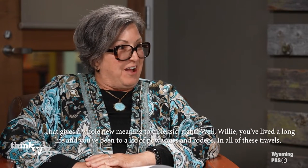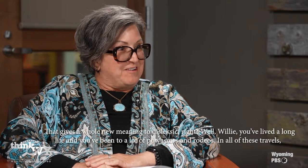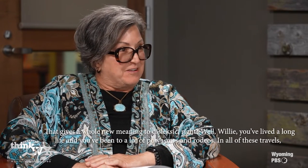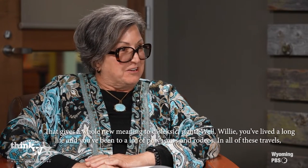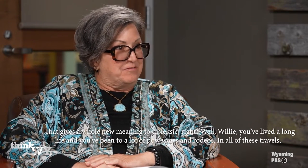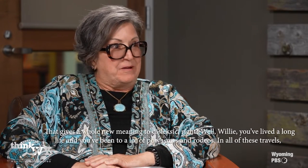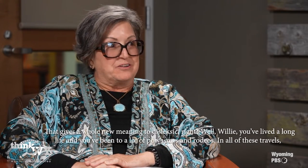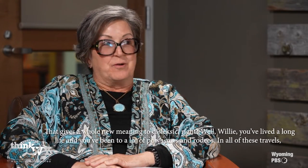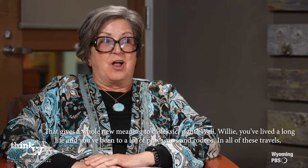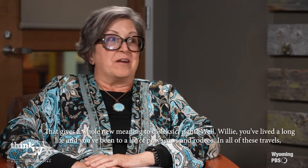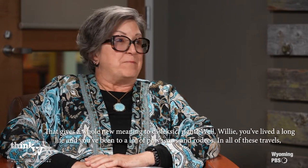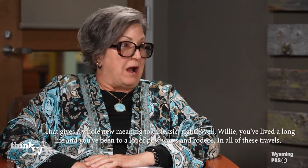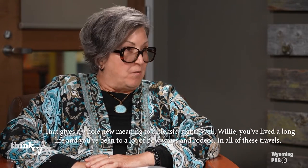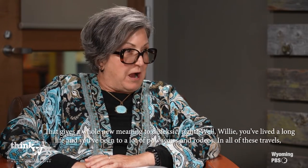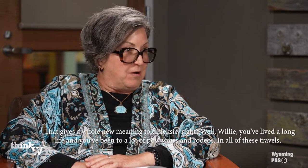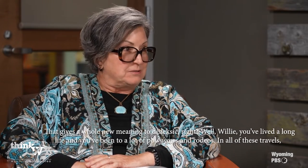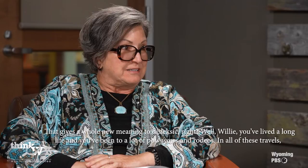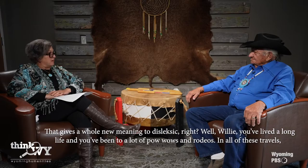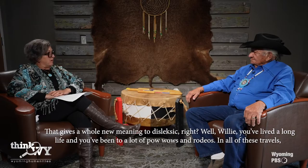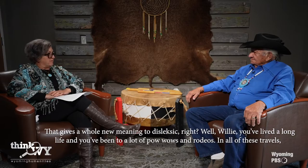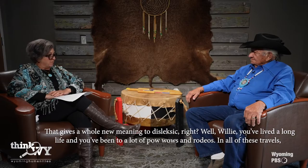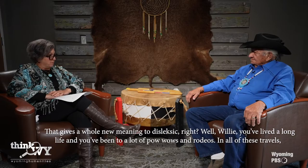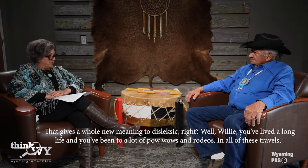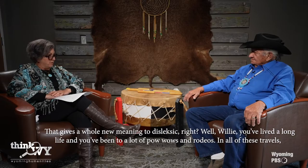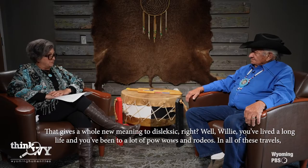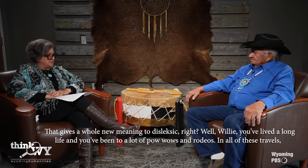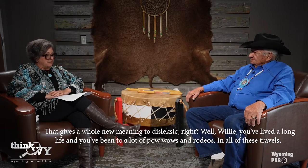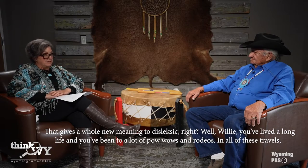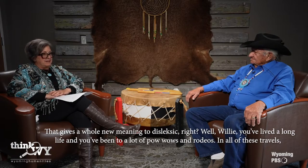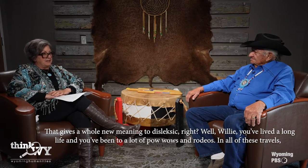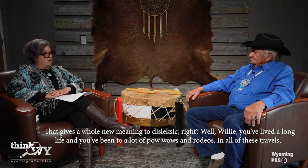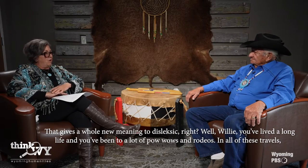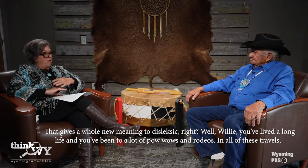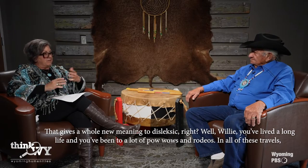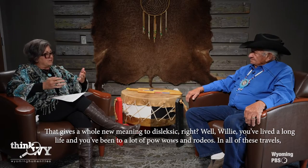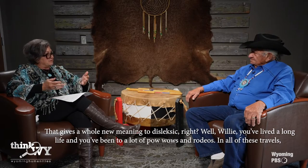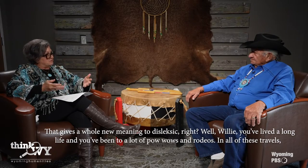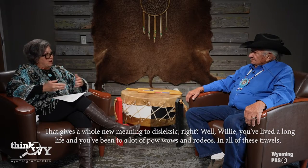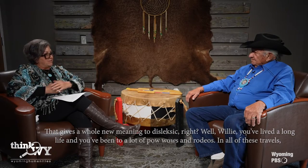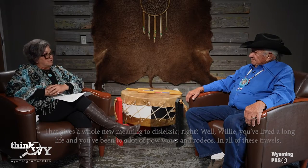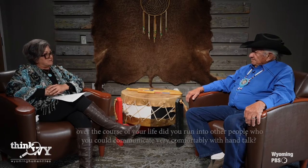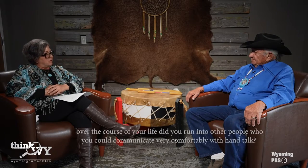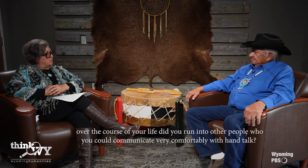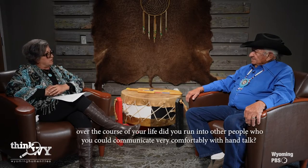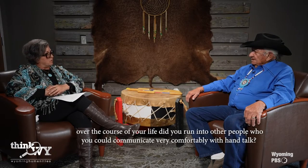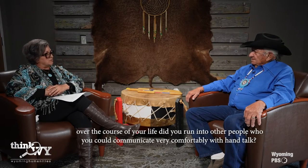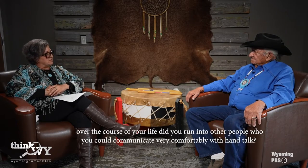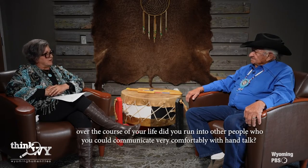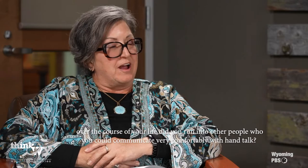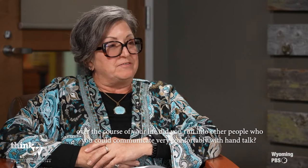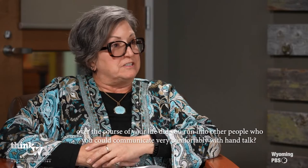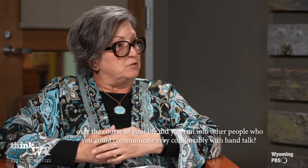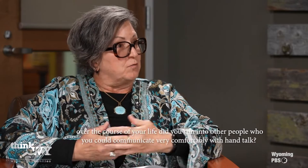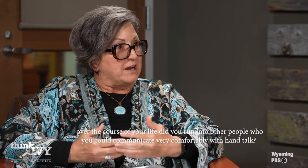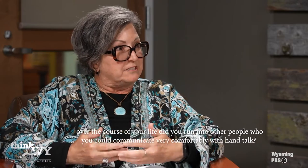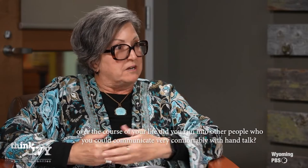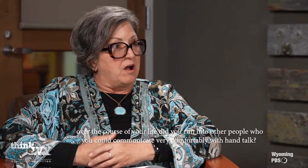life and you've been to a lot of powwows and a lot of rodeos. In all of these travels over the course of your life, did you run into